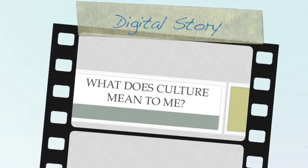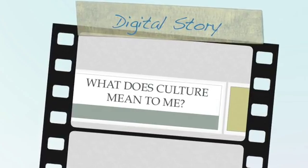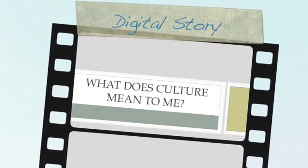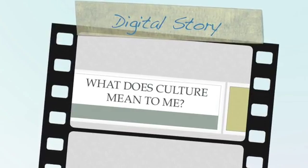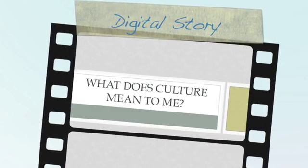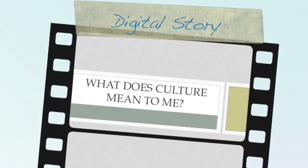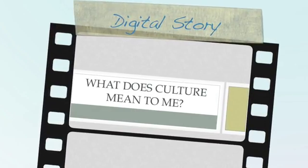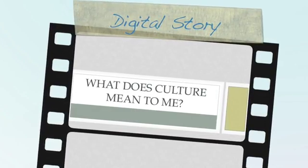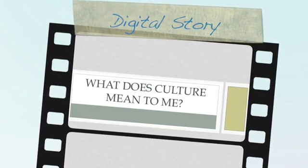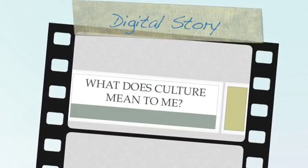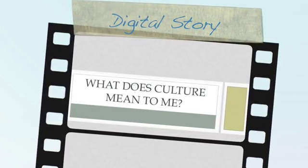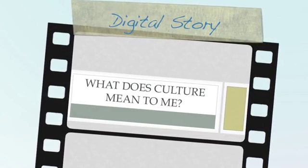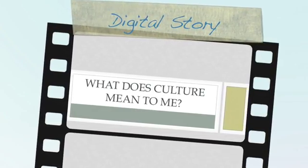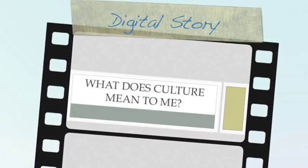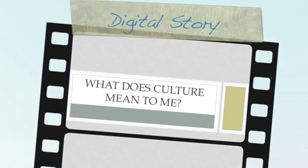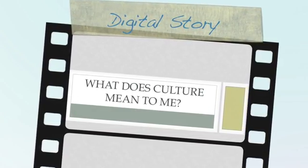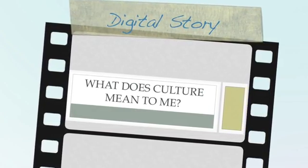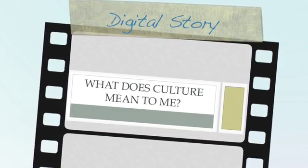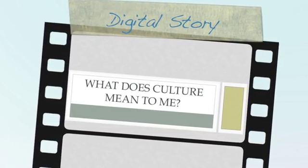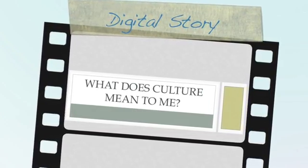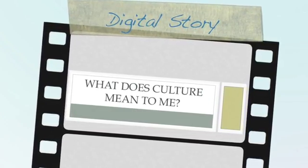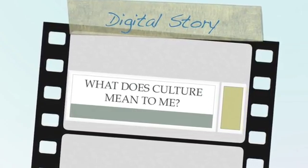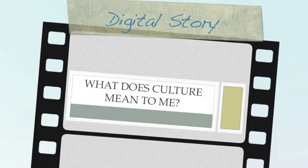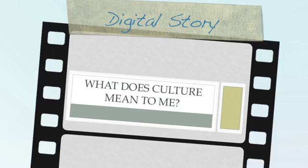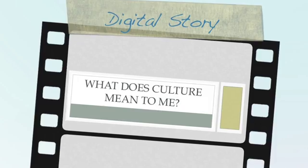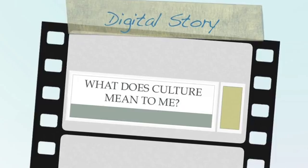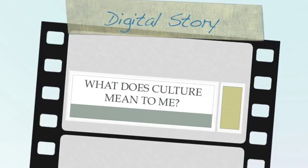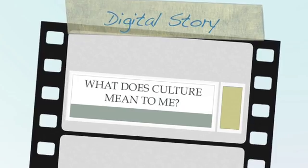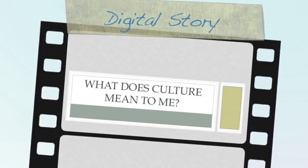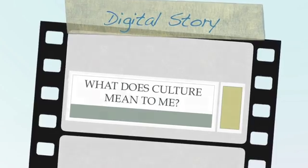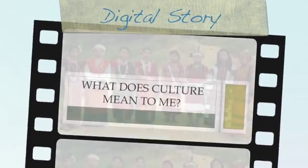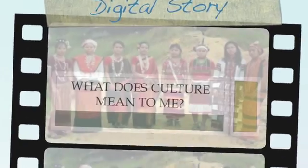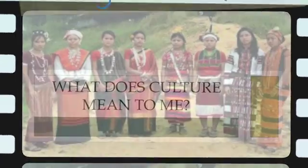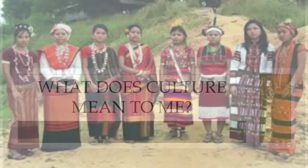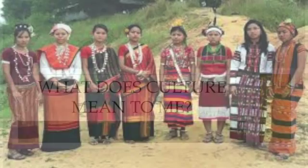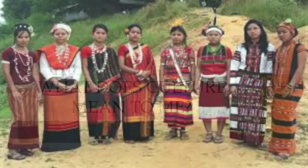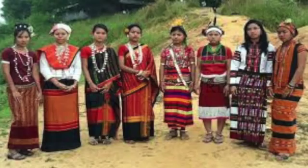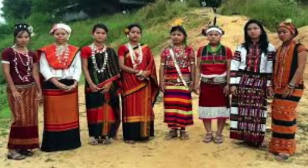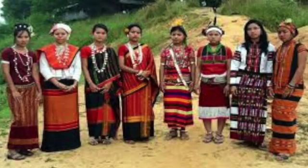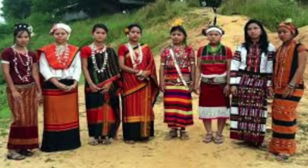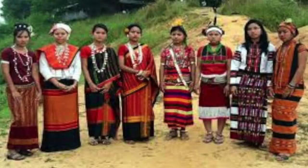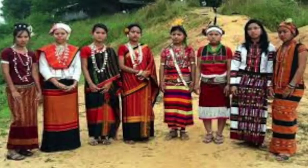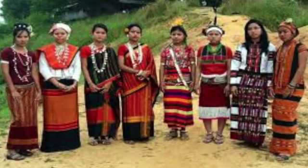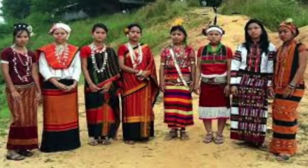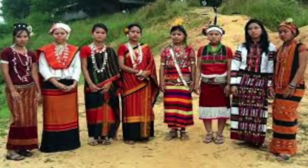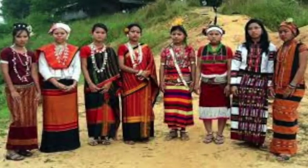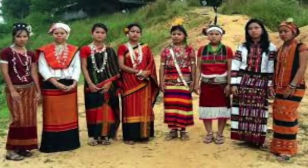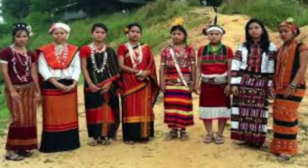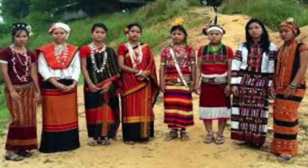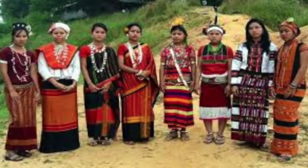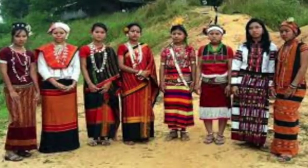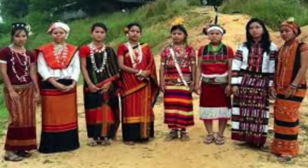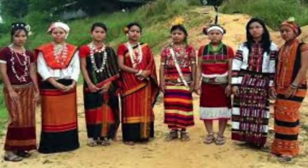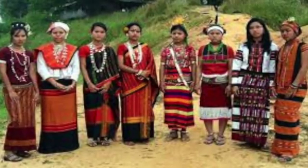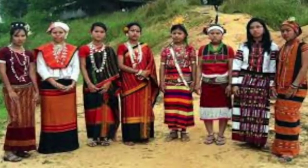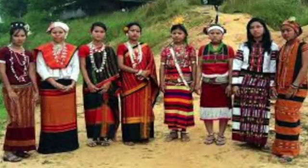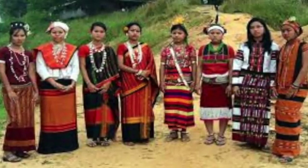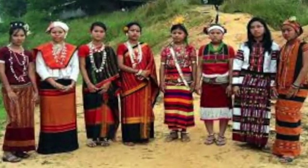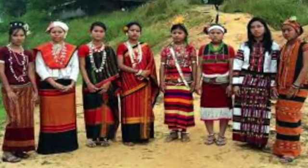What does culture mean to me? Well, if I would have been asked that about 8 years ago, I would have responded with, it